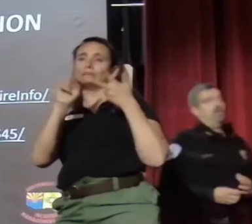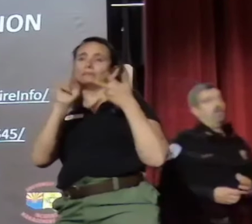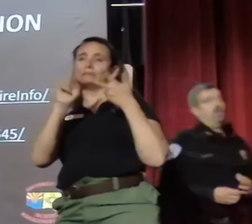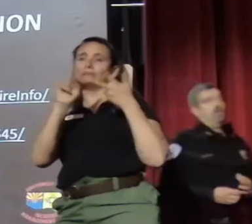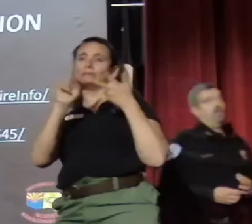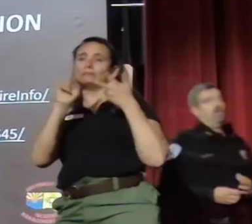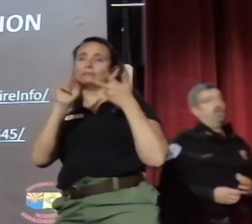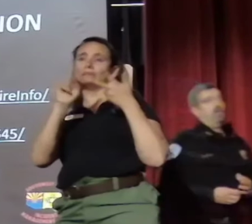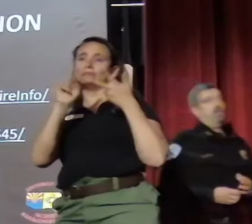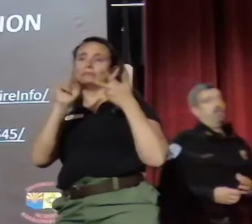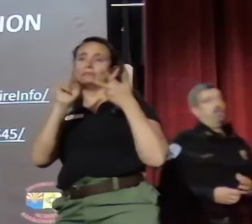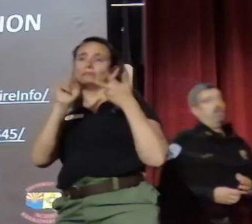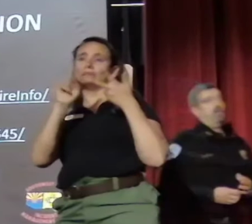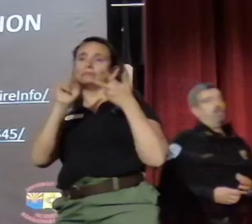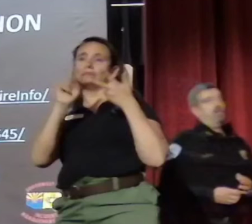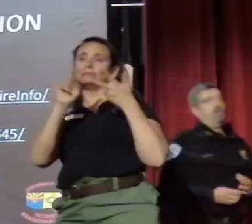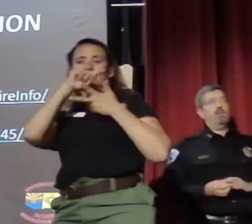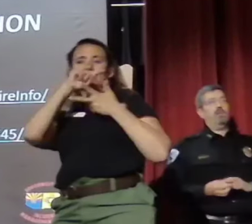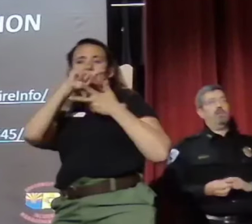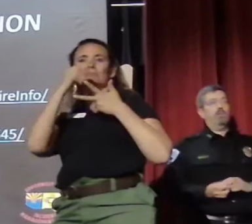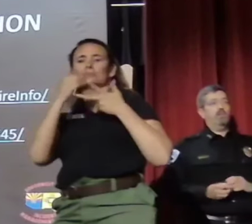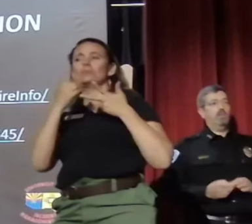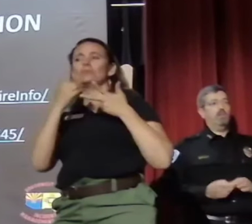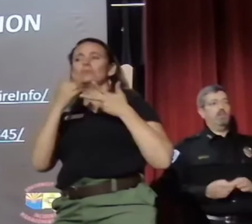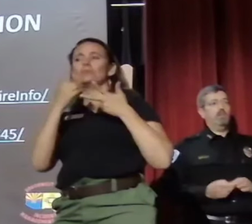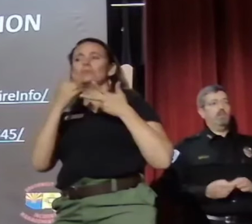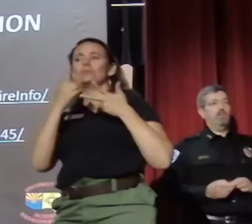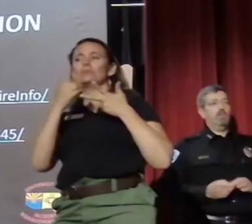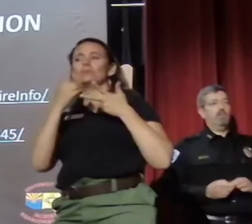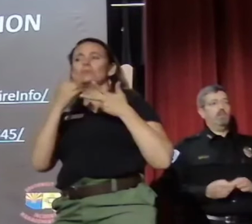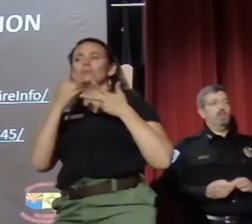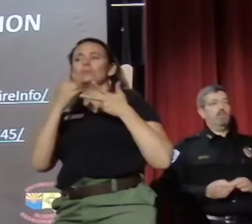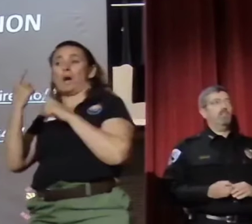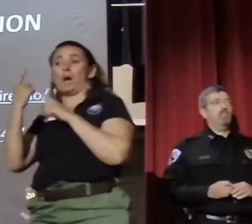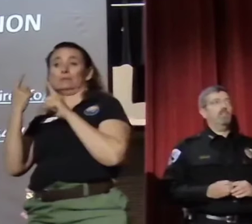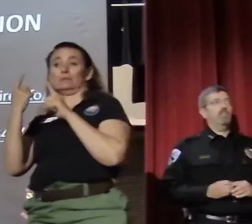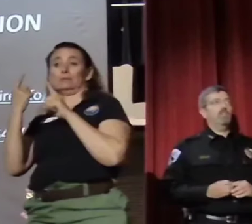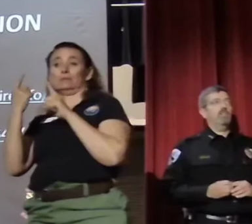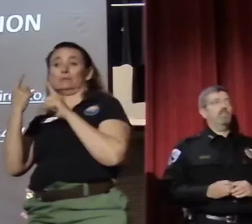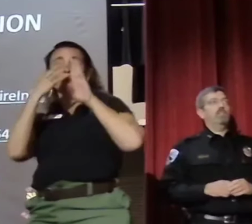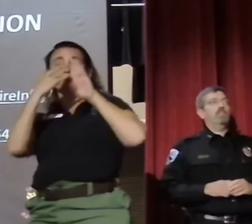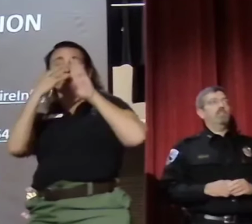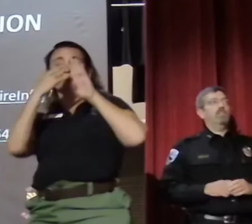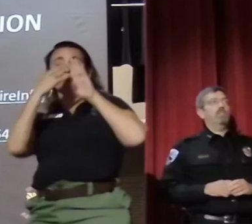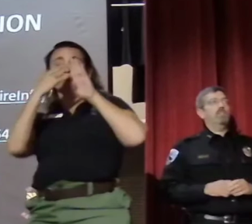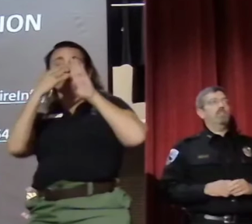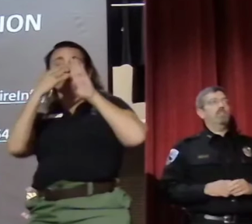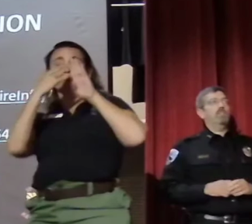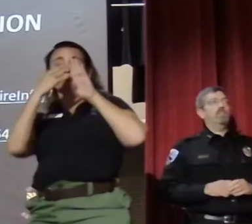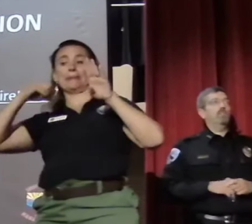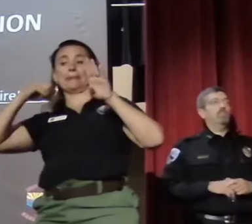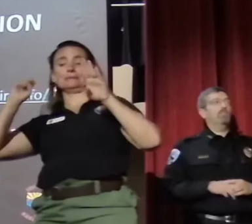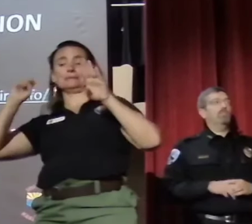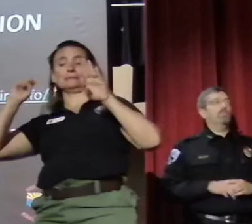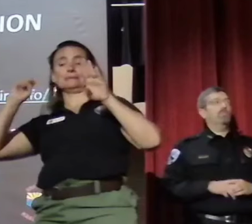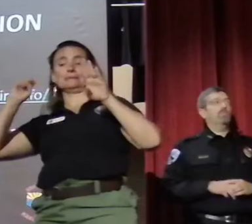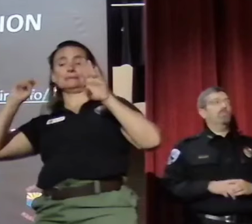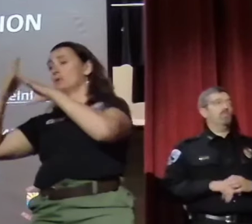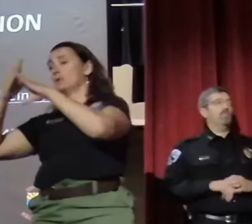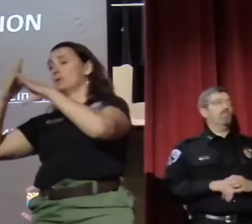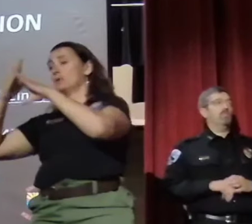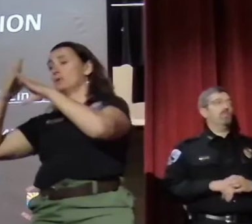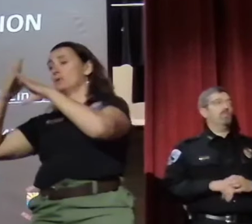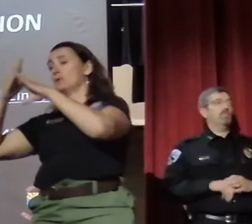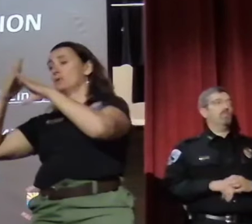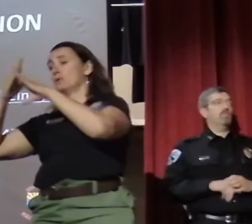route out of the city of Payson, or I'm sorry, the town of Payson. So what is Payson doing to make sure that we